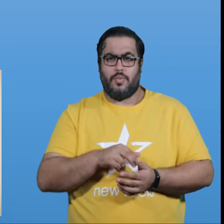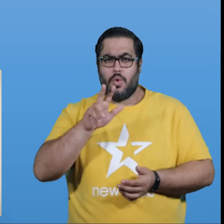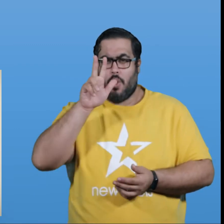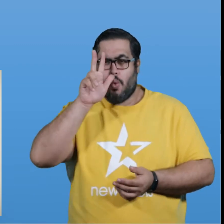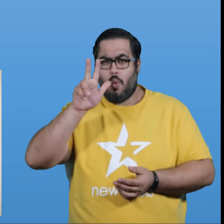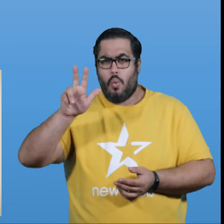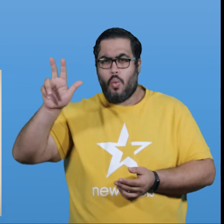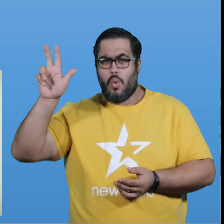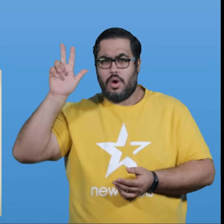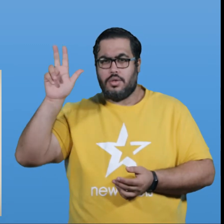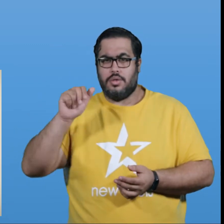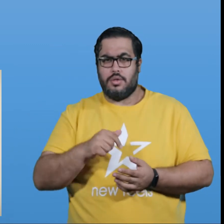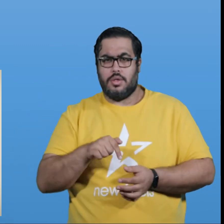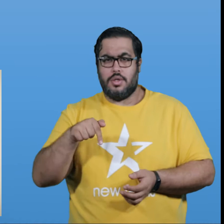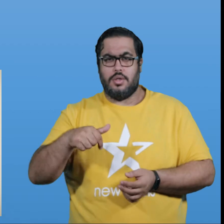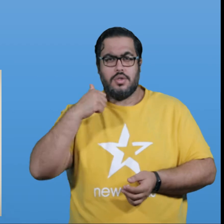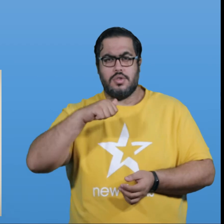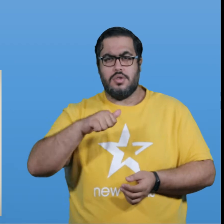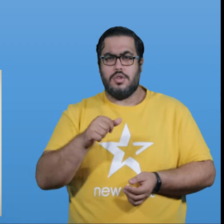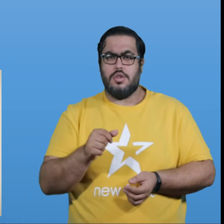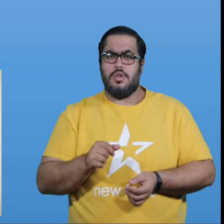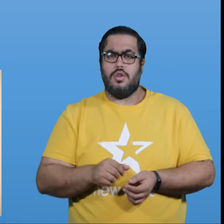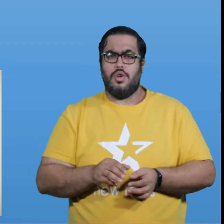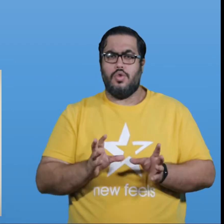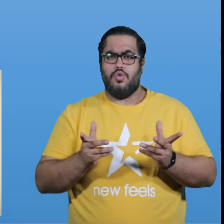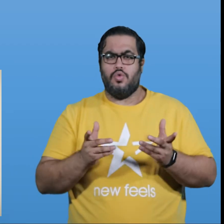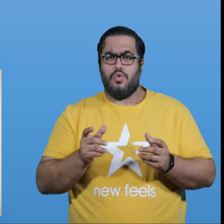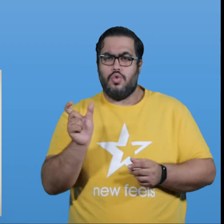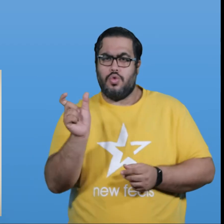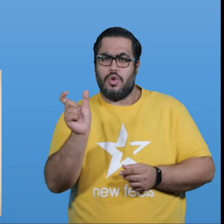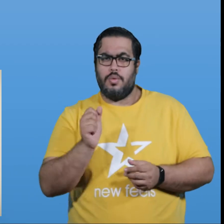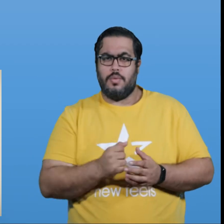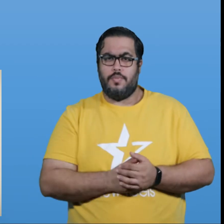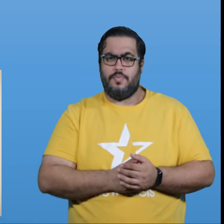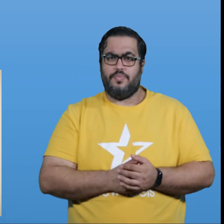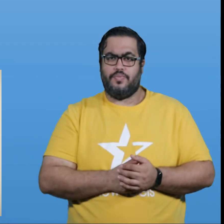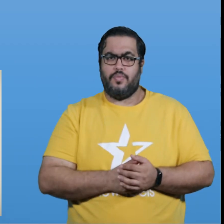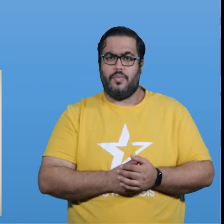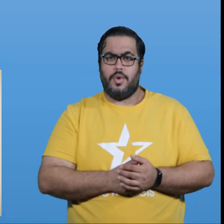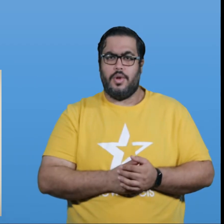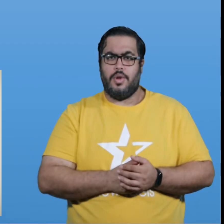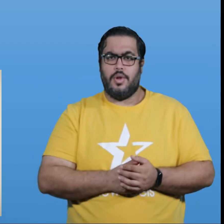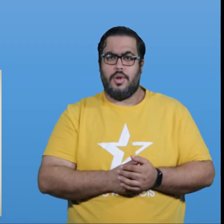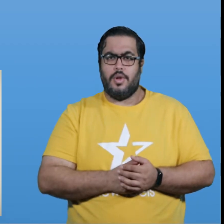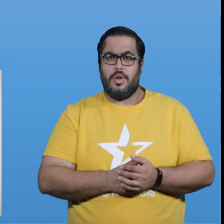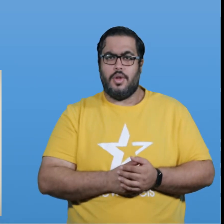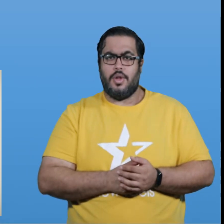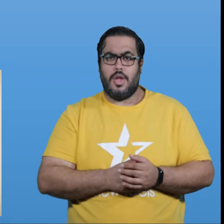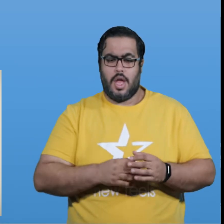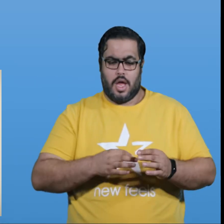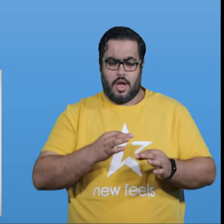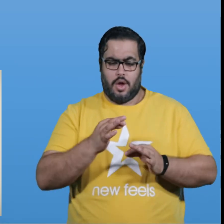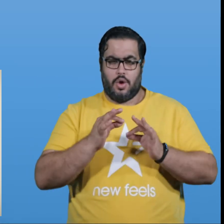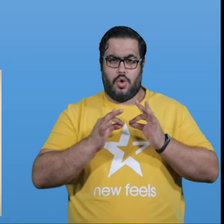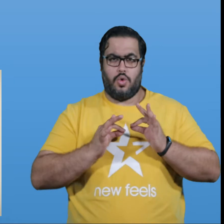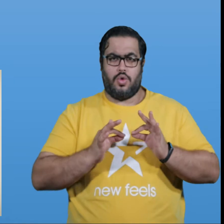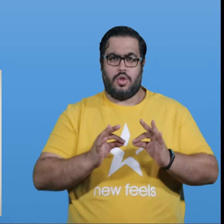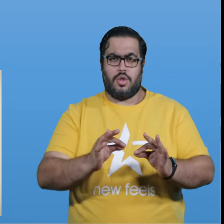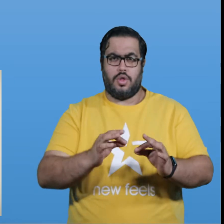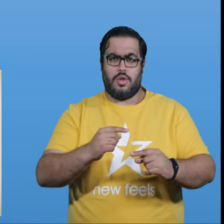or developing in the same way. The opposite of consistently is occasionally. For